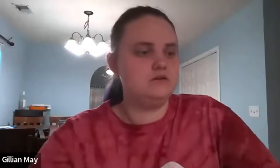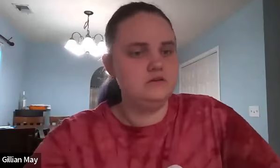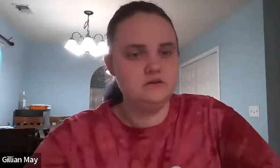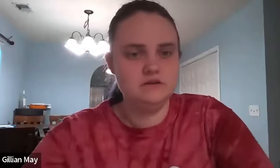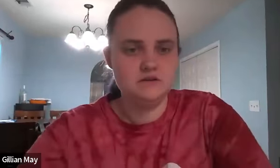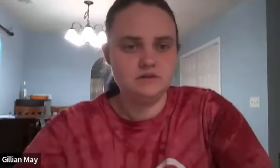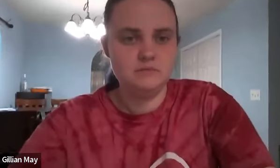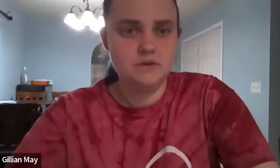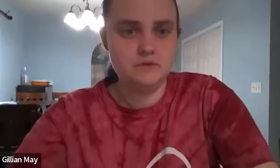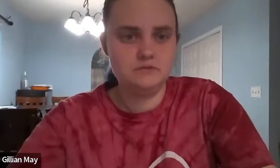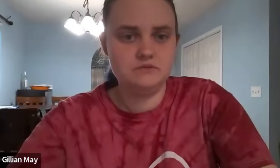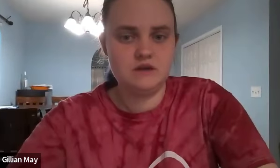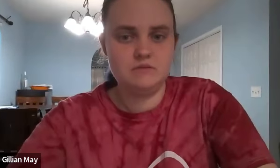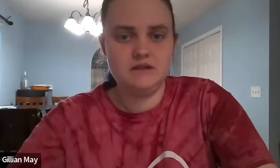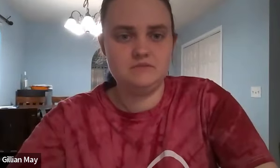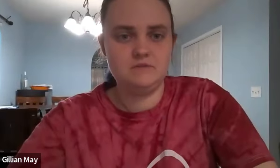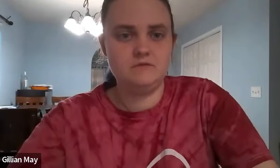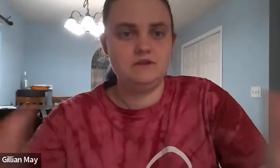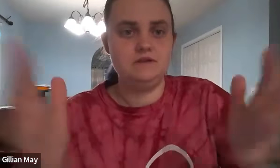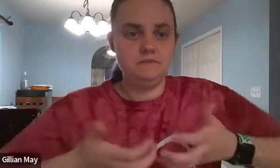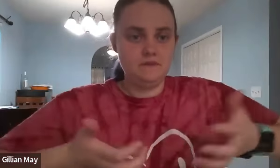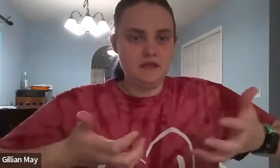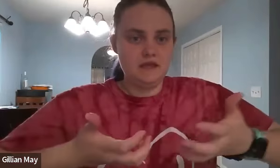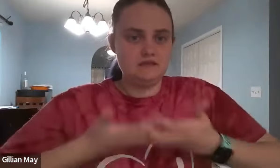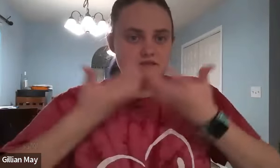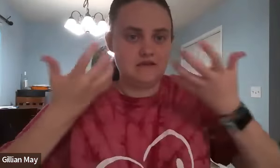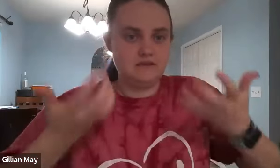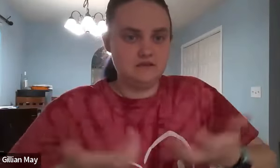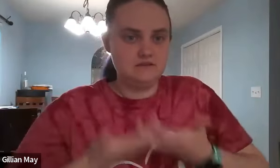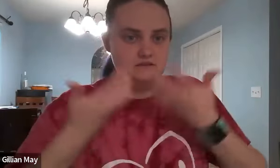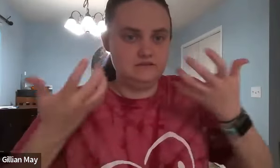better pose without my laptop falling. Salad.